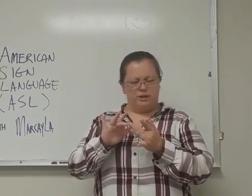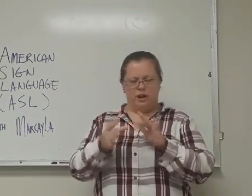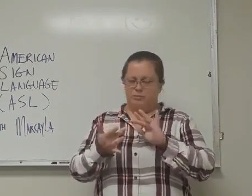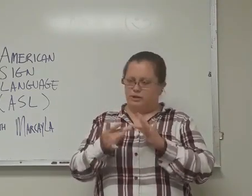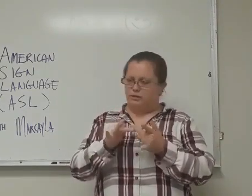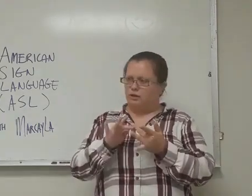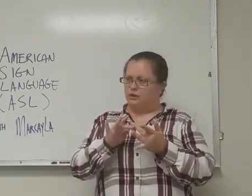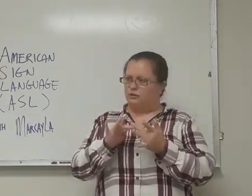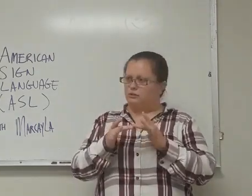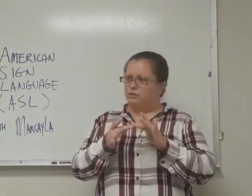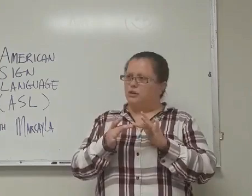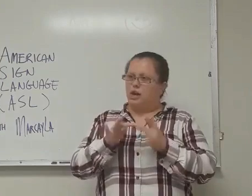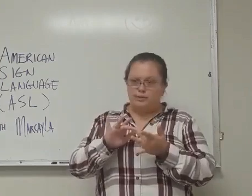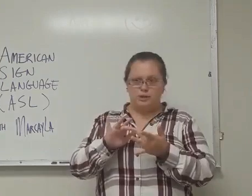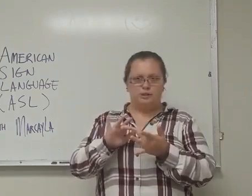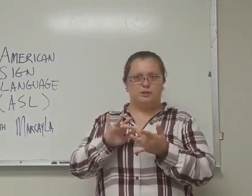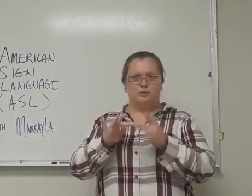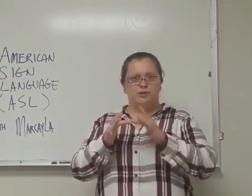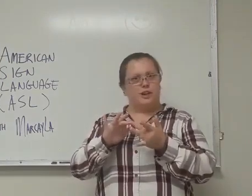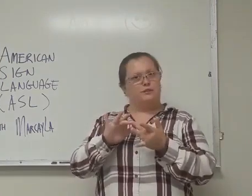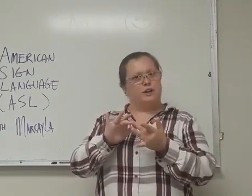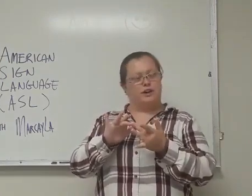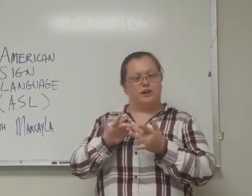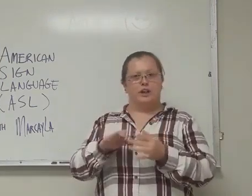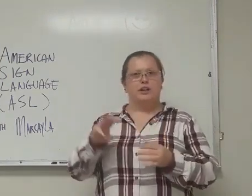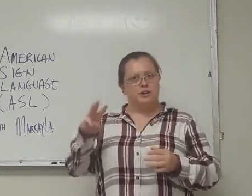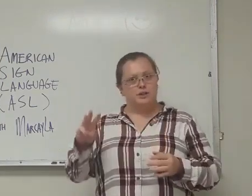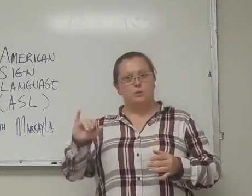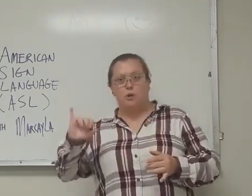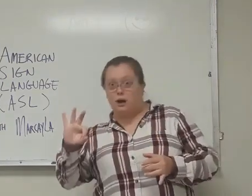but I'm used to the sign for internet, and he said Wi-Fi.